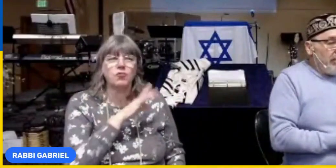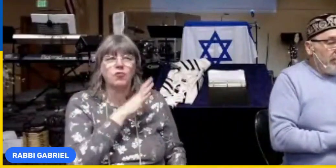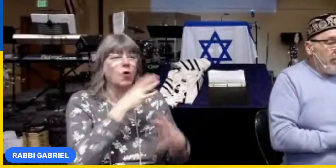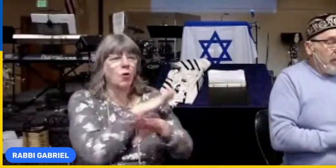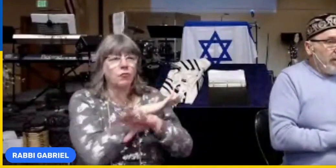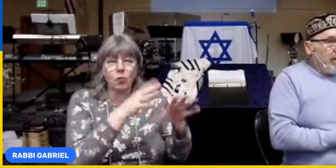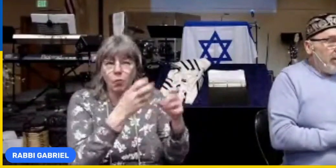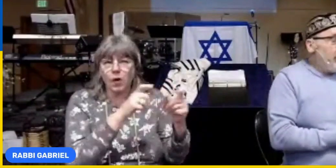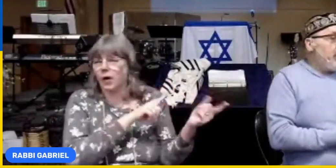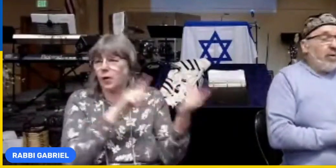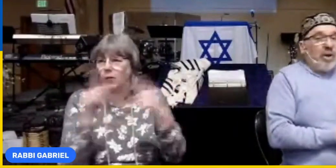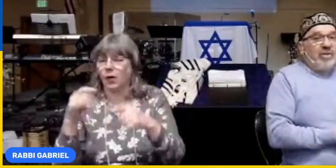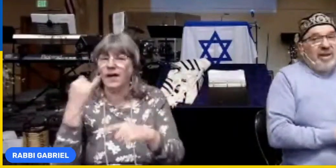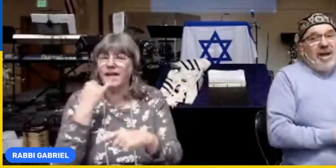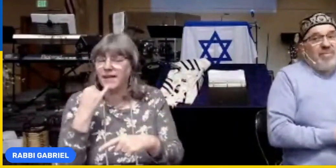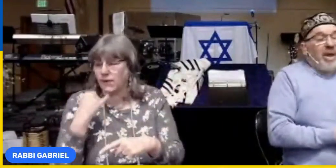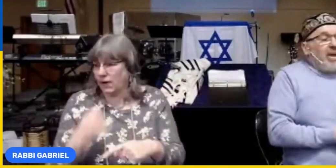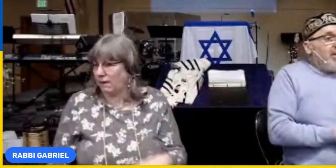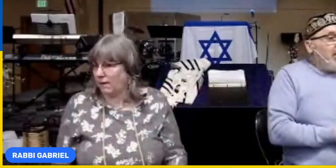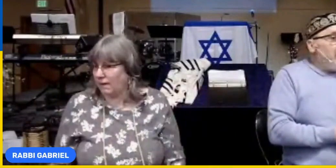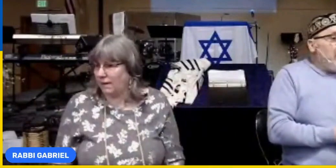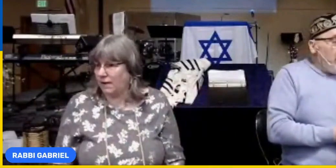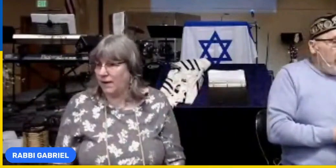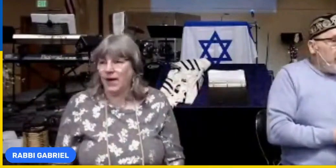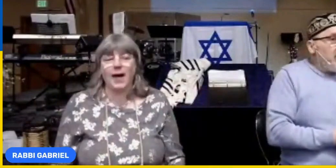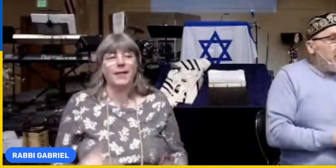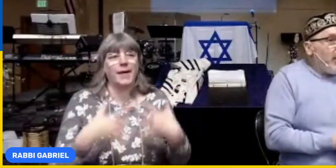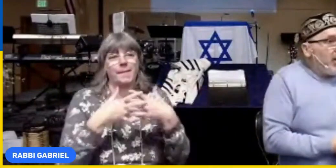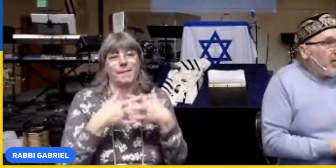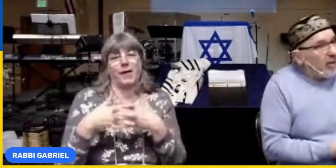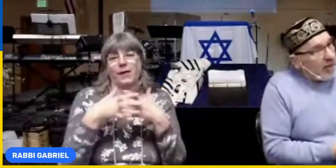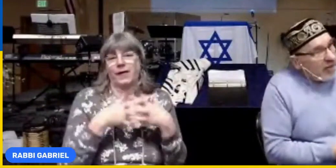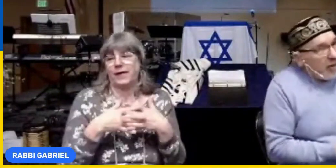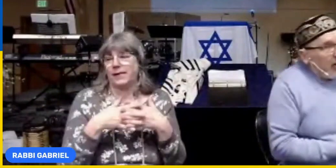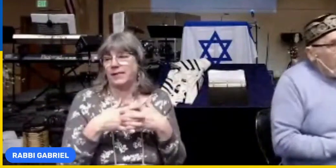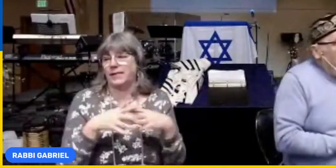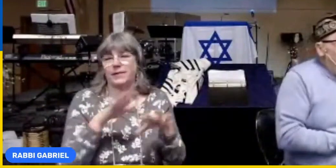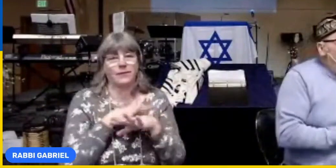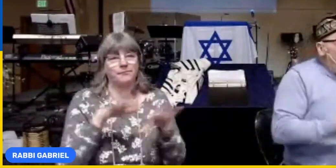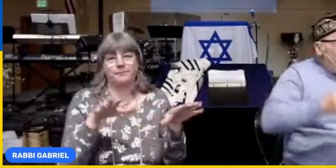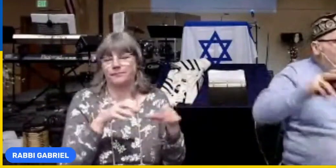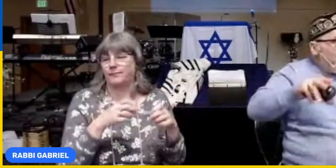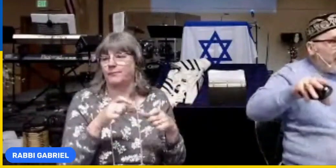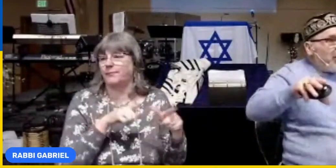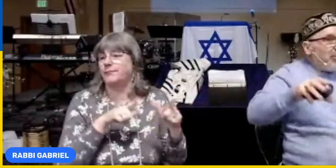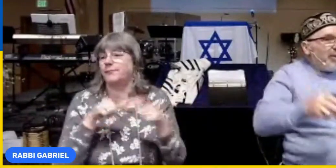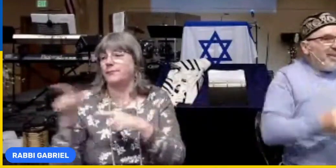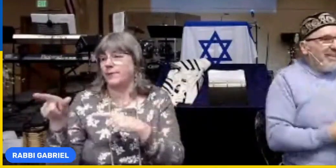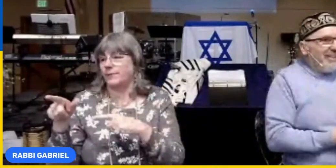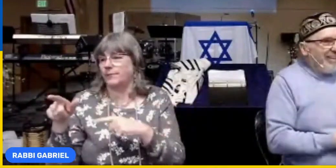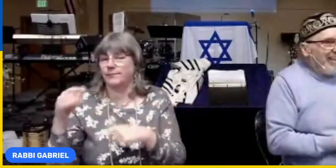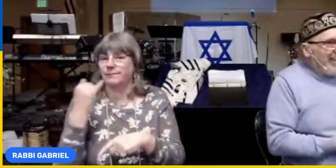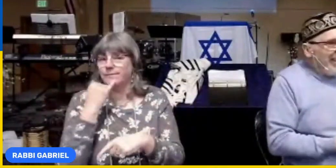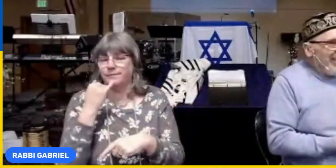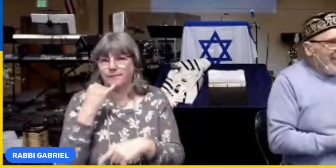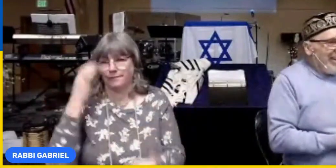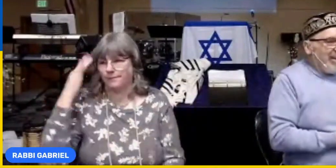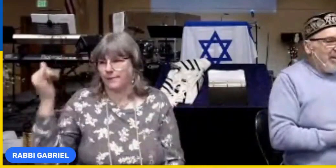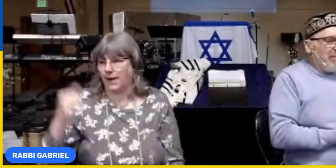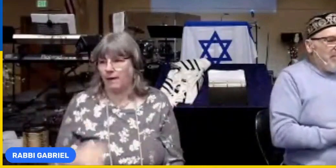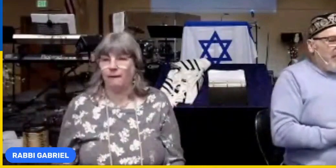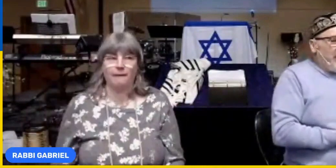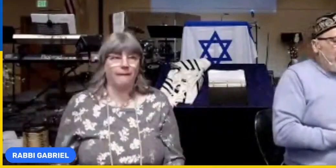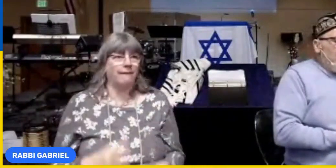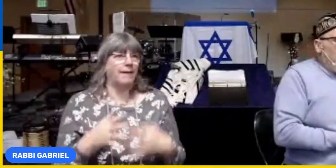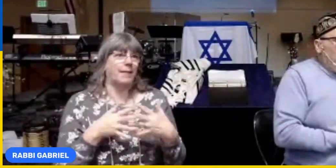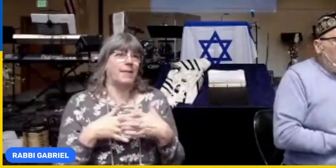America. There was, for a long time, there was more Jews in America than in Israel. Now I think it's about equal,